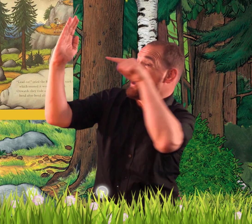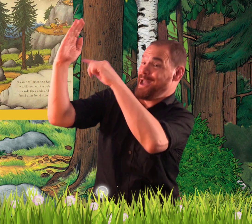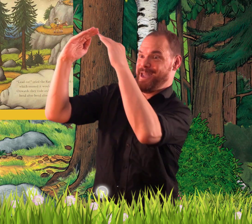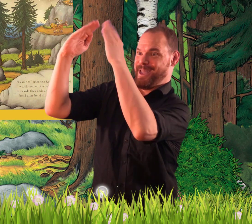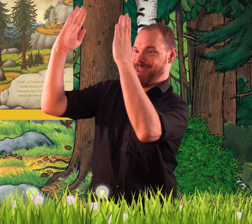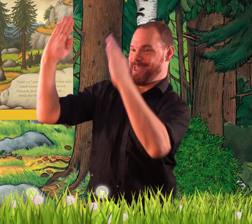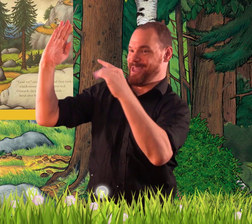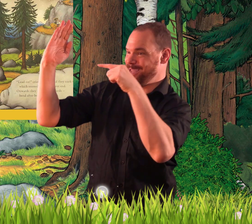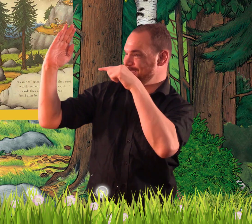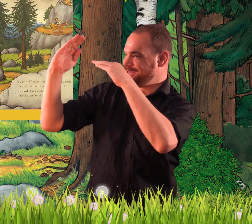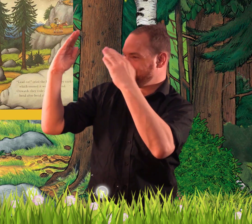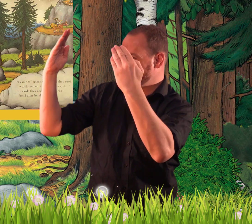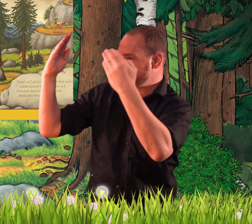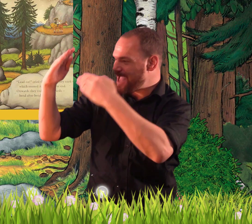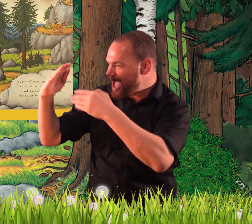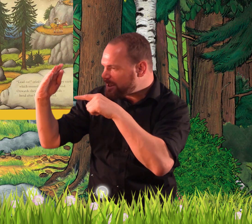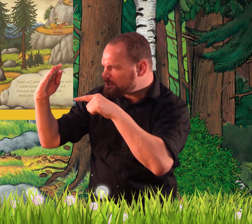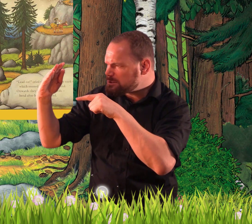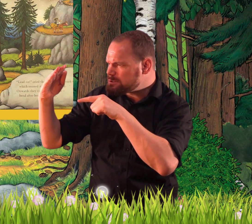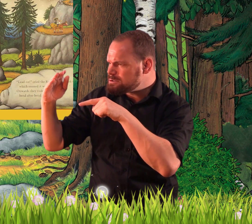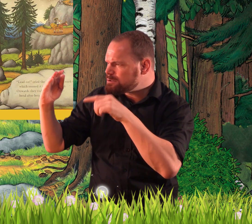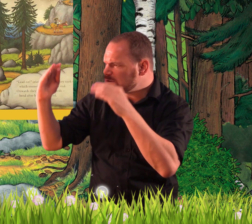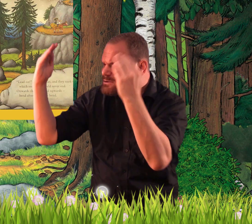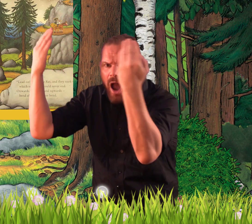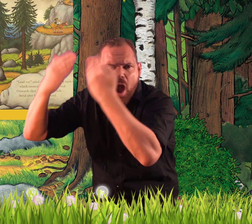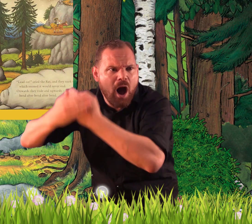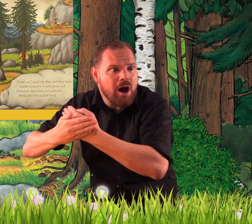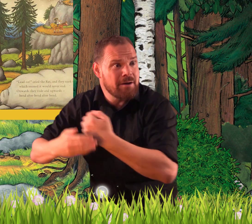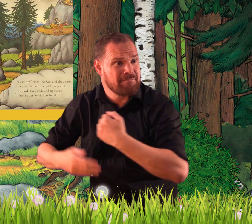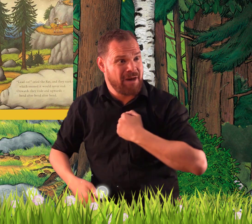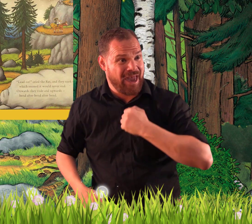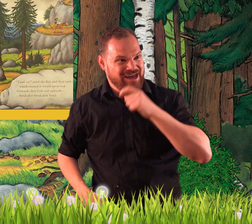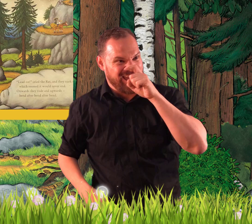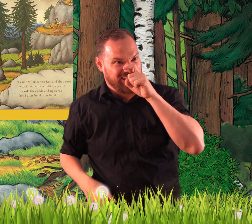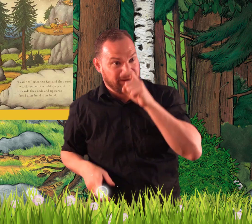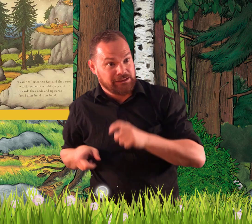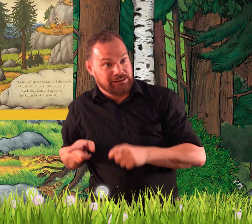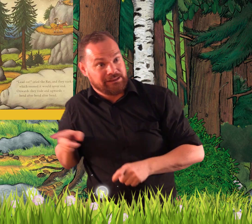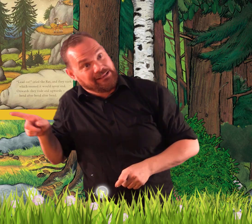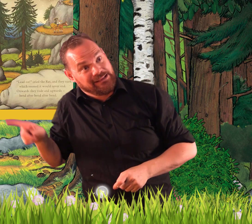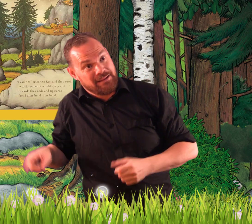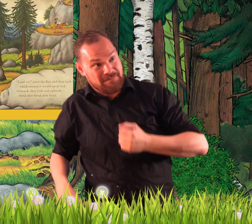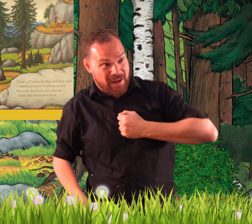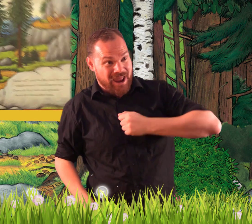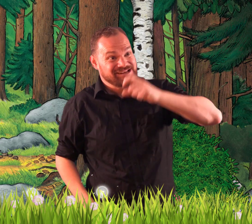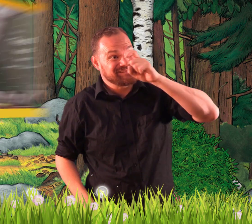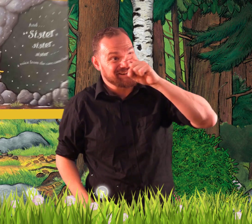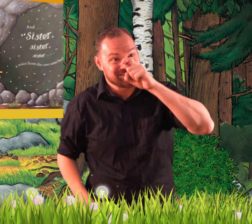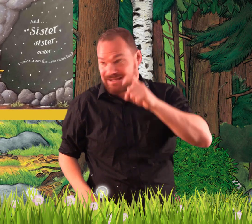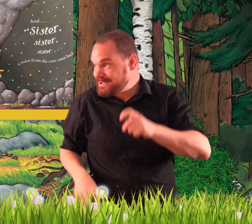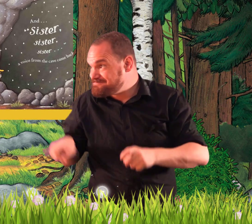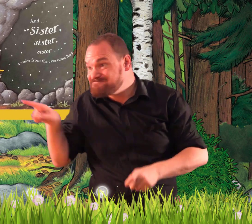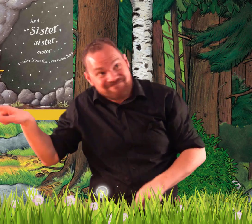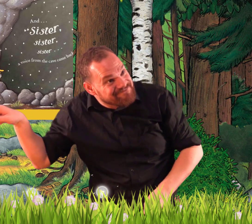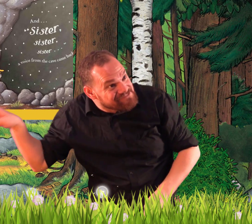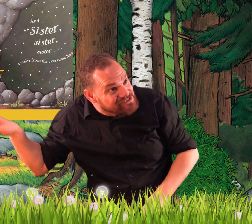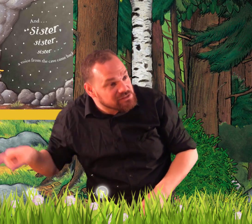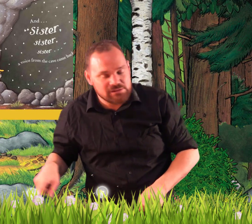after bend after bend. At last they came to a dark, lonely cave. My sister's in there, quacked the duck. She's